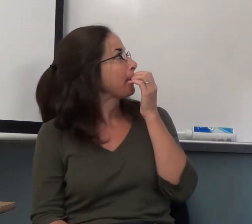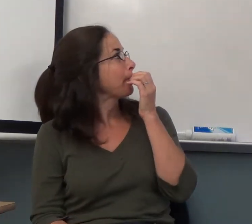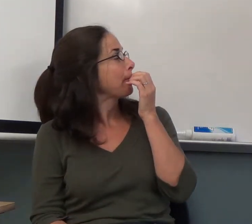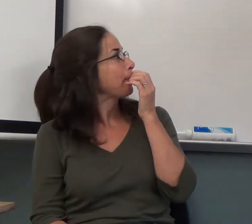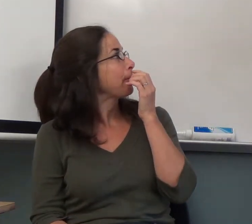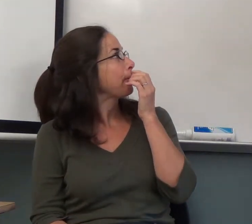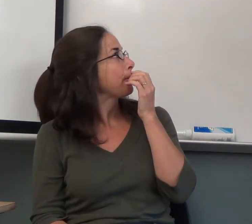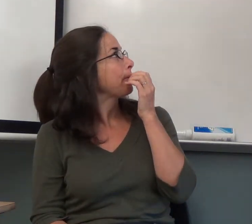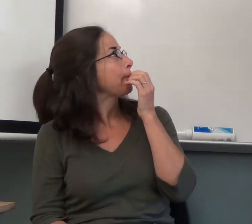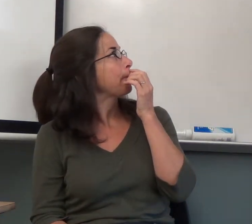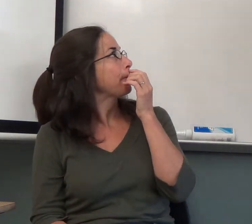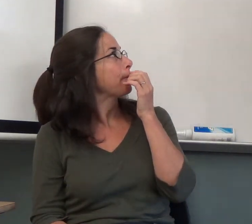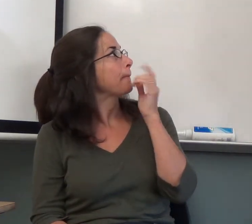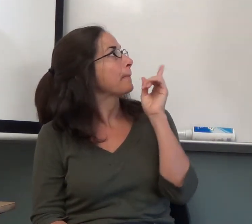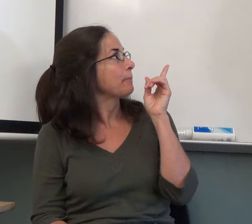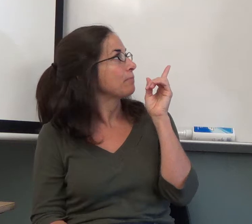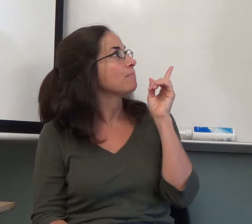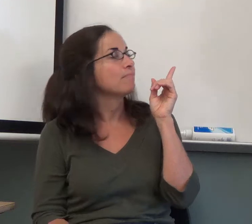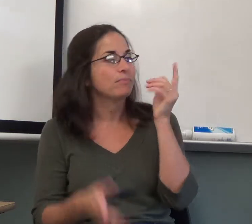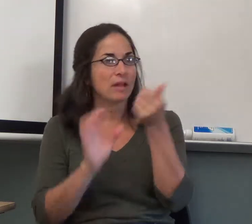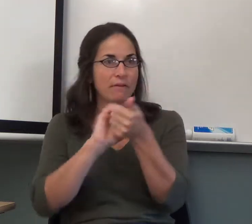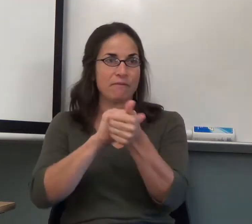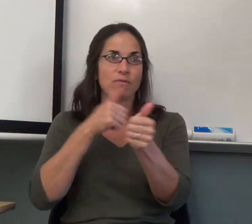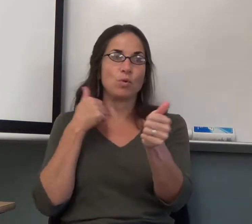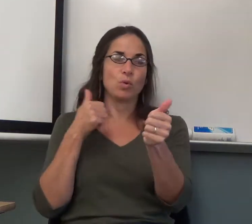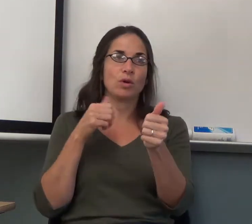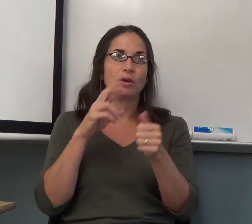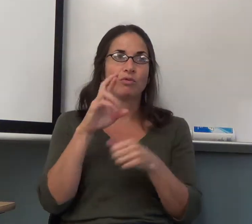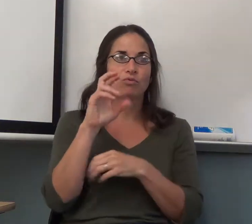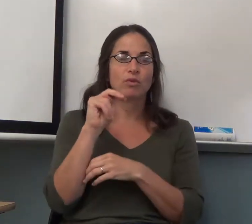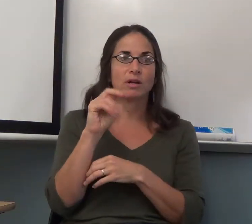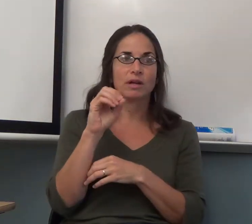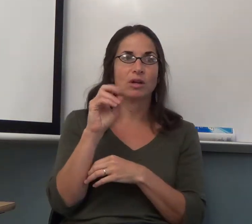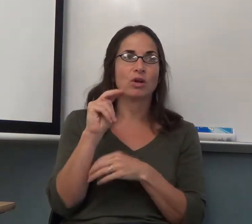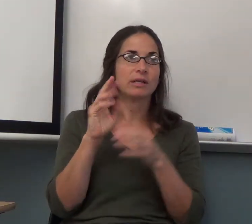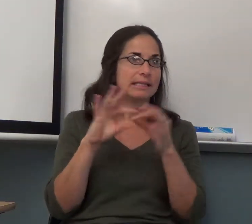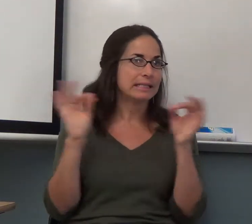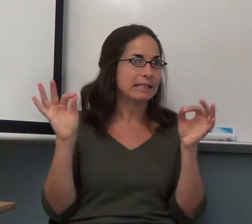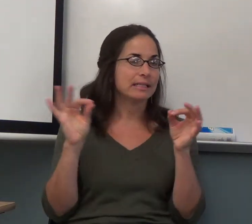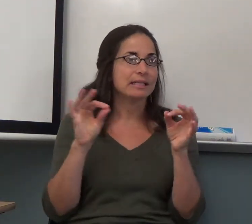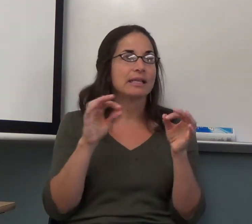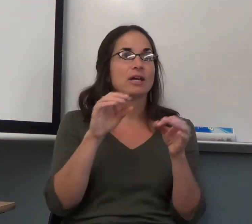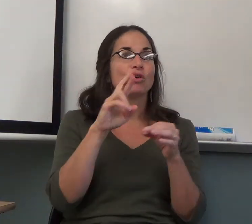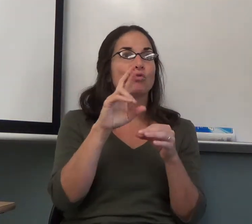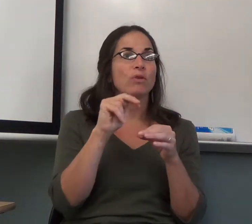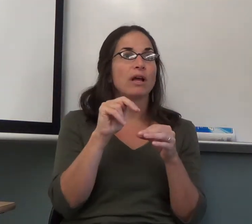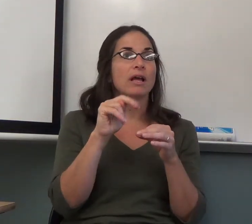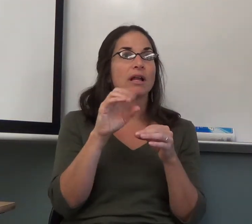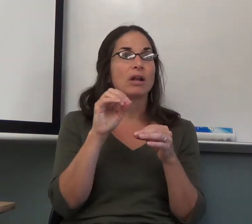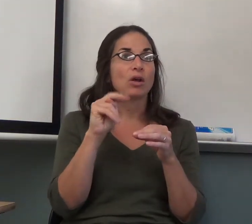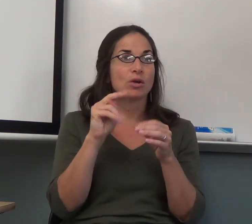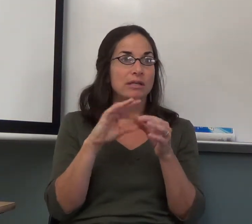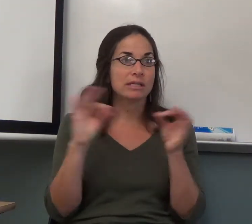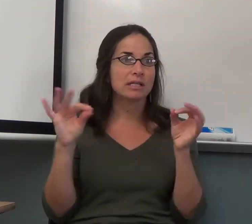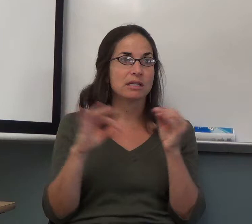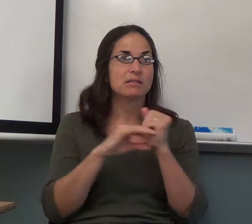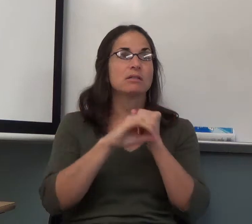Okay, this is how we avoid run-on sentences. So a run-on sentence is when you talk and talk and talk and talk and talk, and you don't